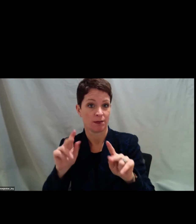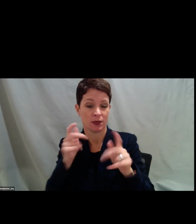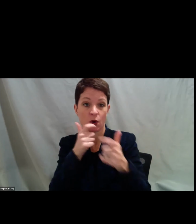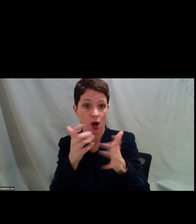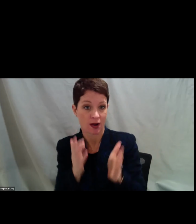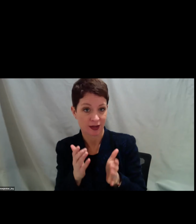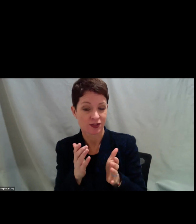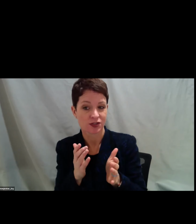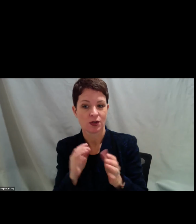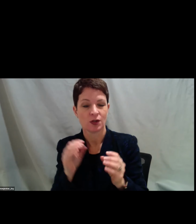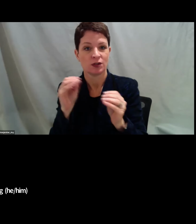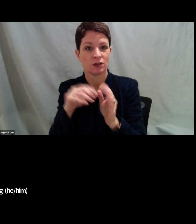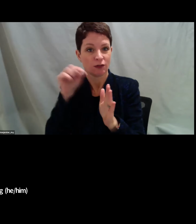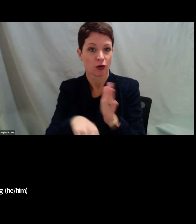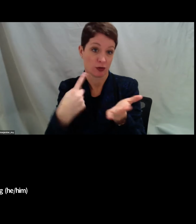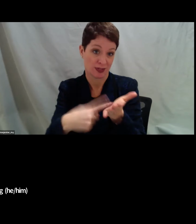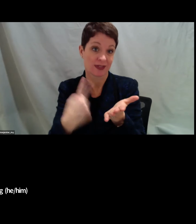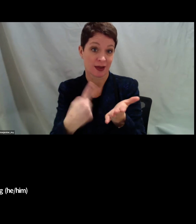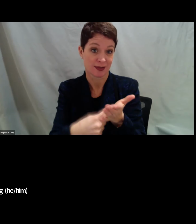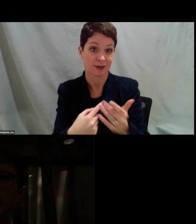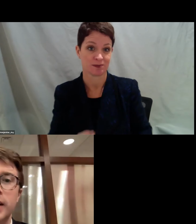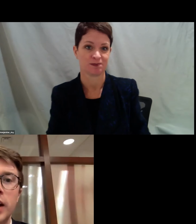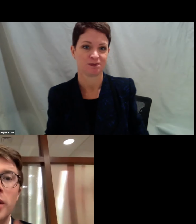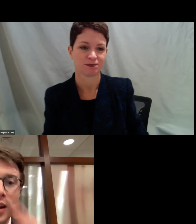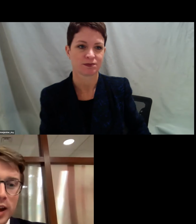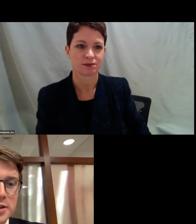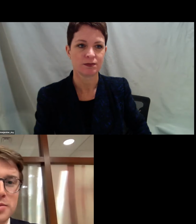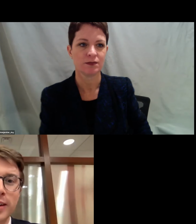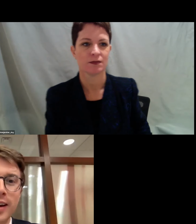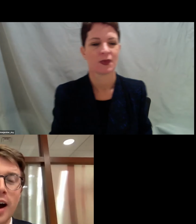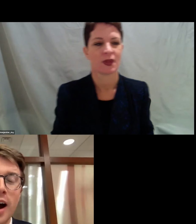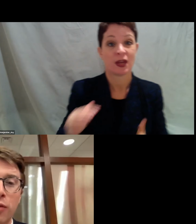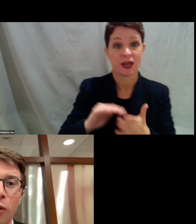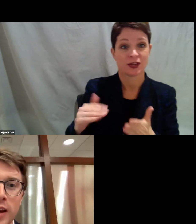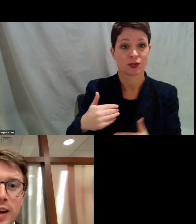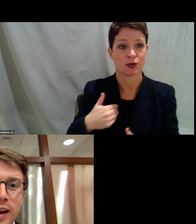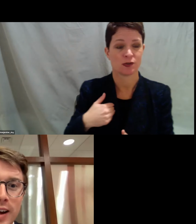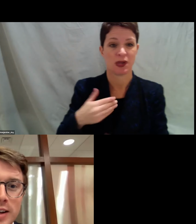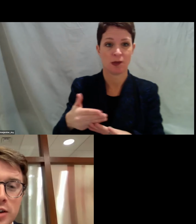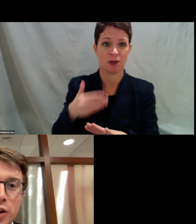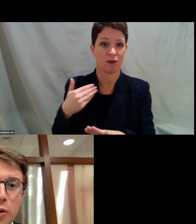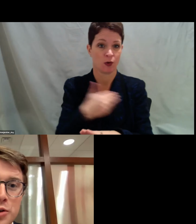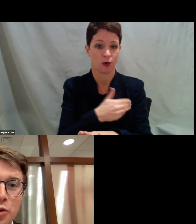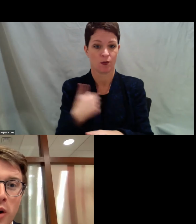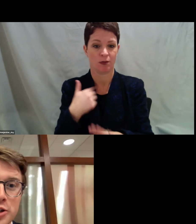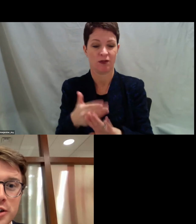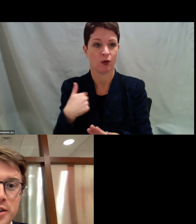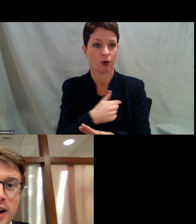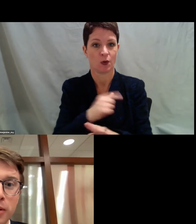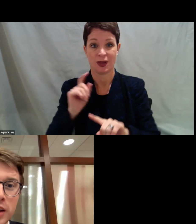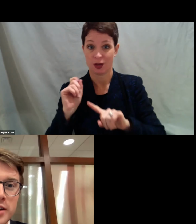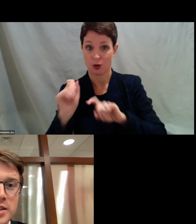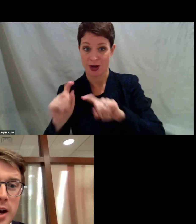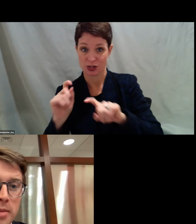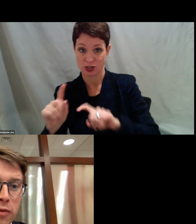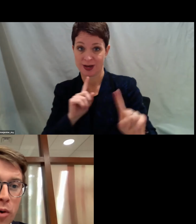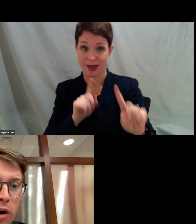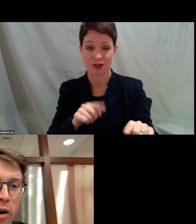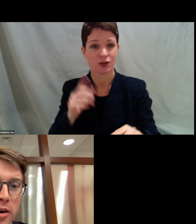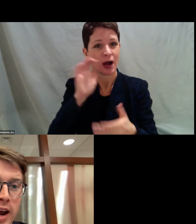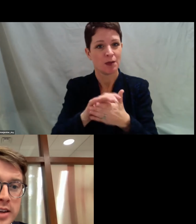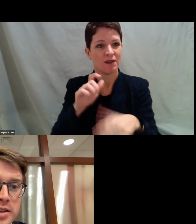to further talk. So, excuse me, Lee, before we go to questions, I believe it is